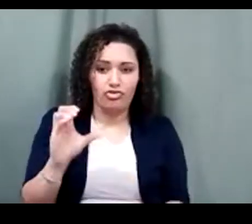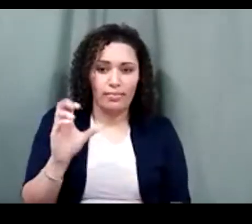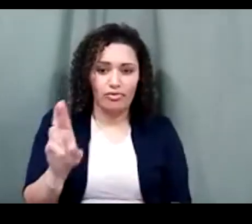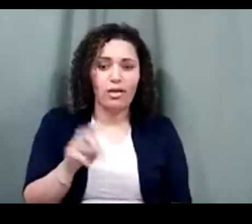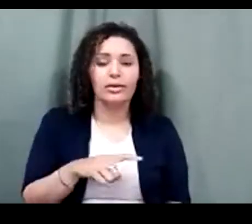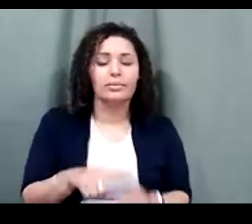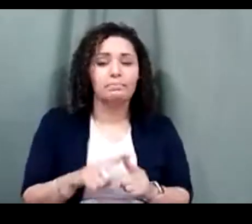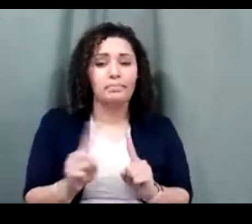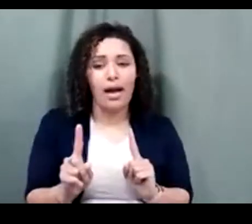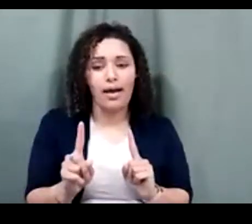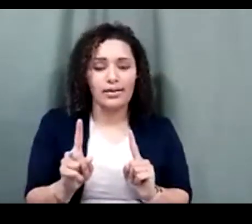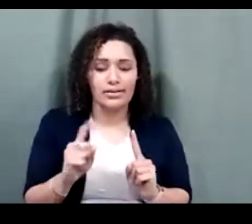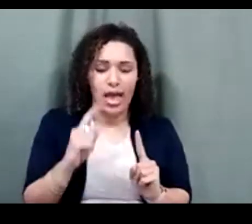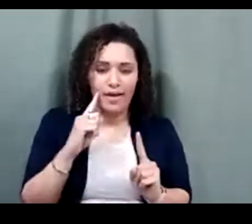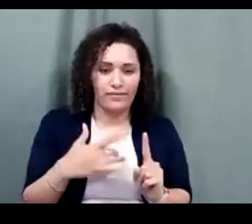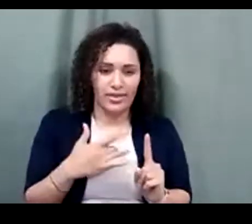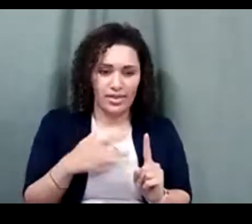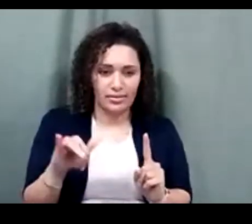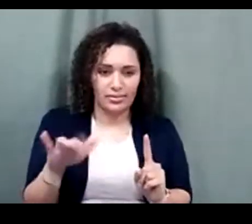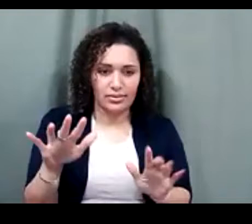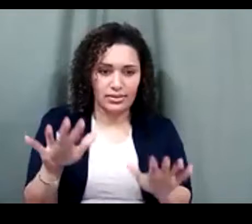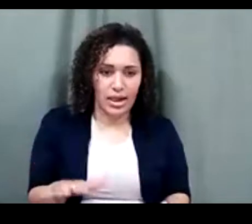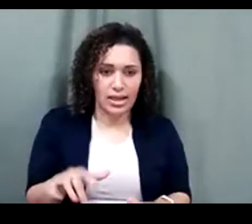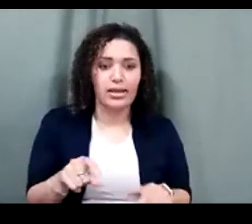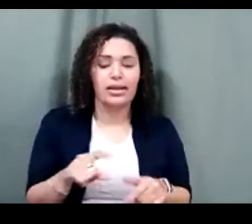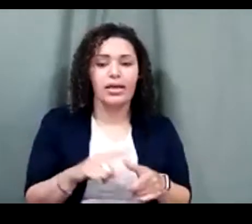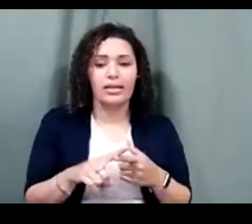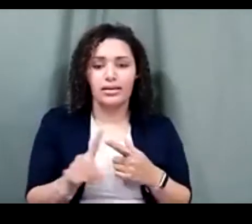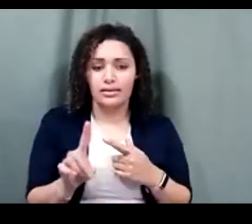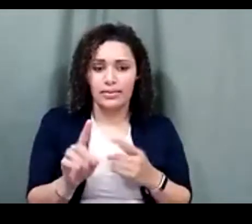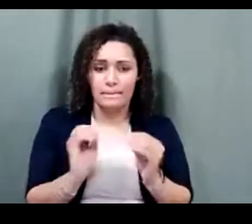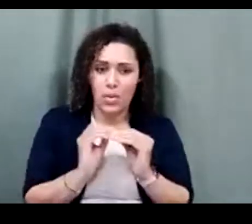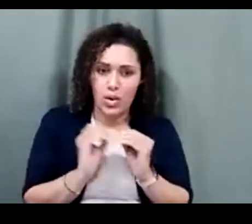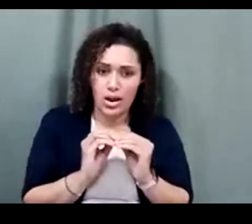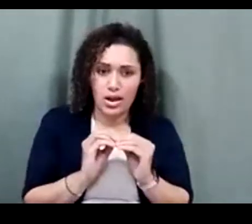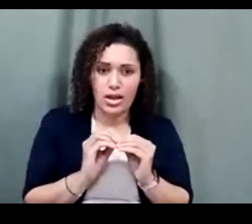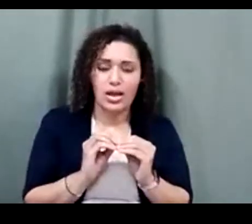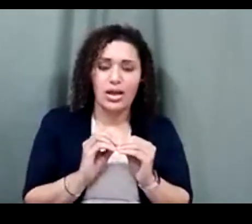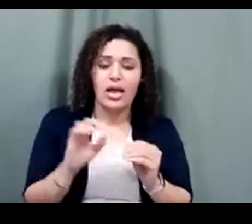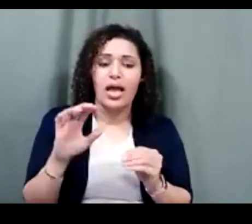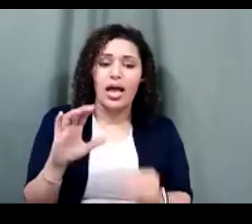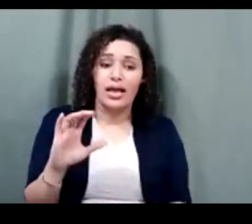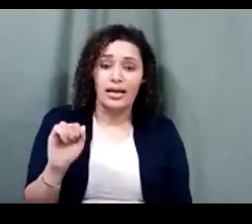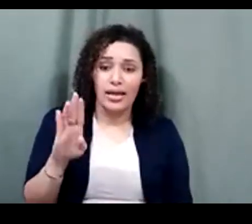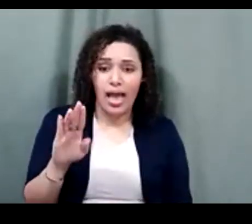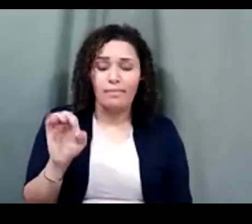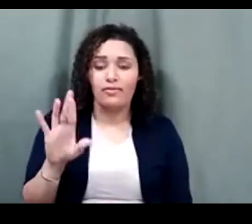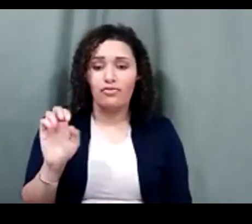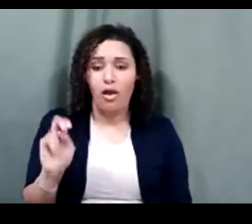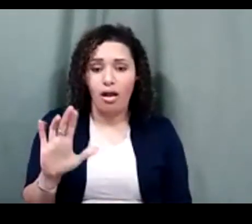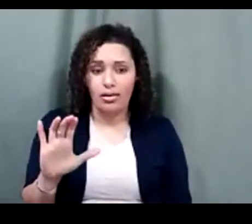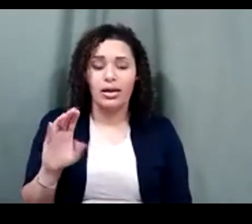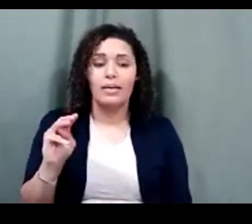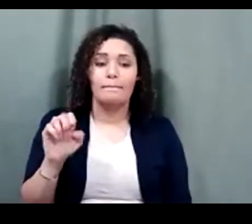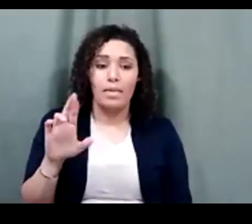it, and now it's settling back in, and we're getting more of the Cabernet Franc and Cabernet Sauvignon and Merlot